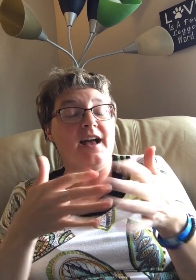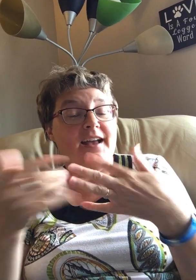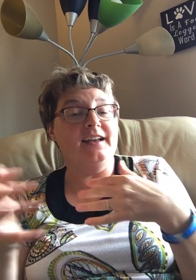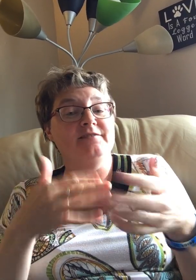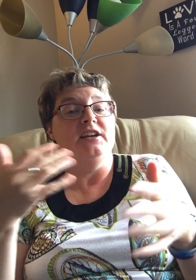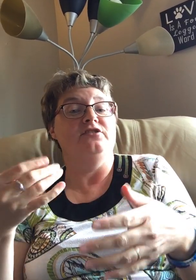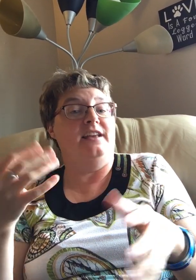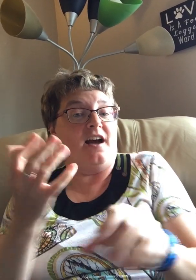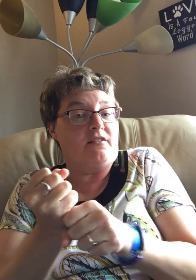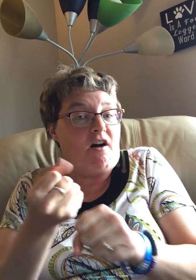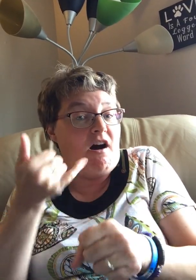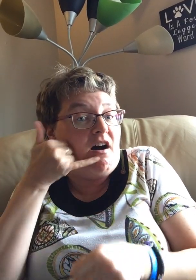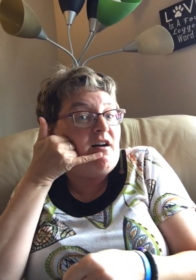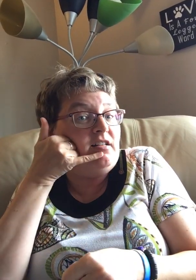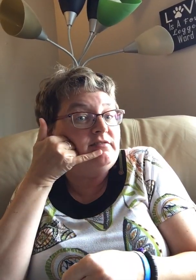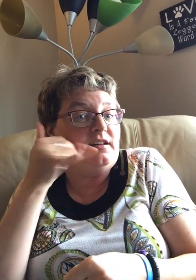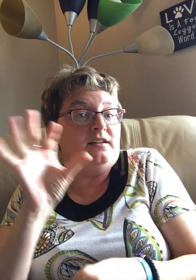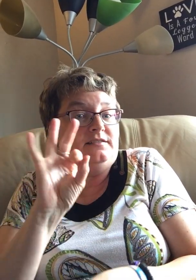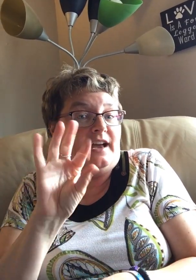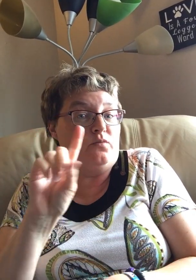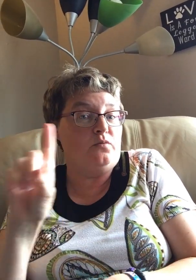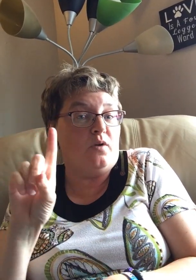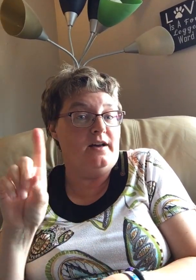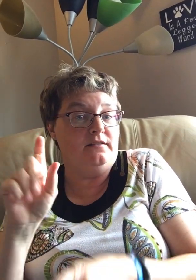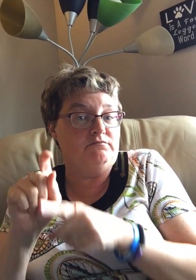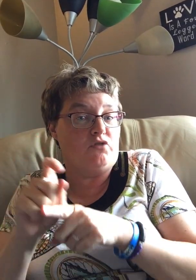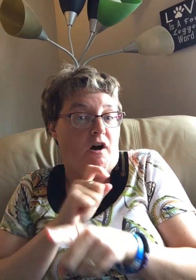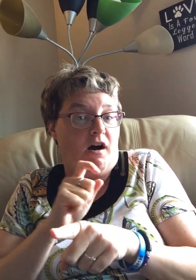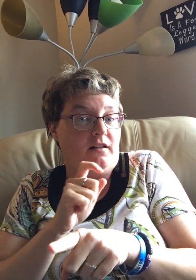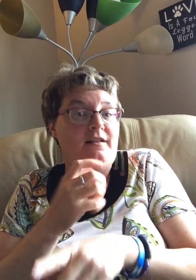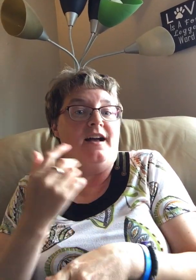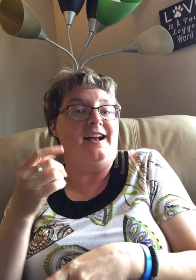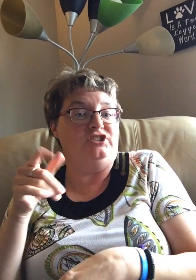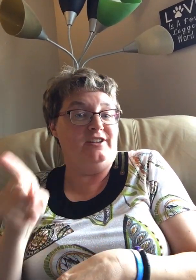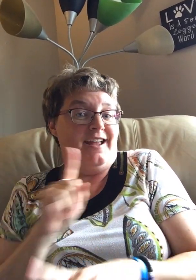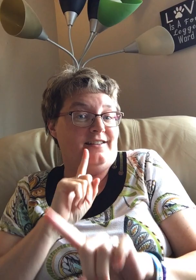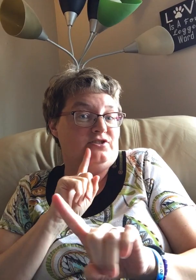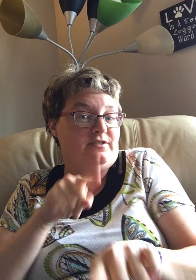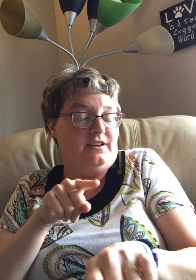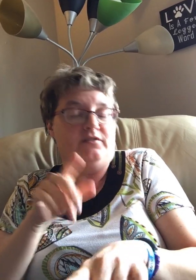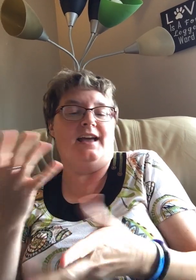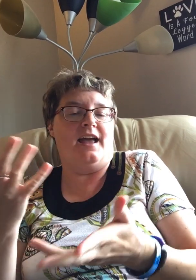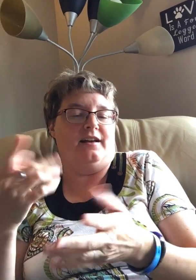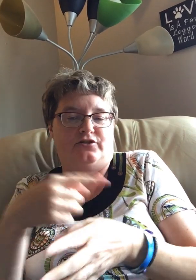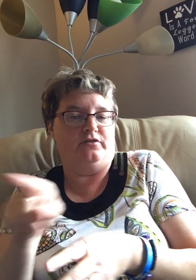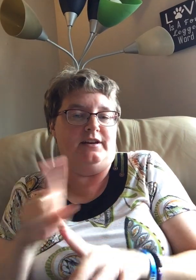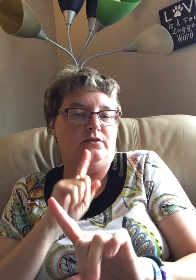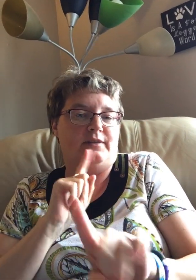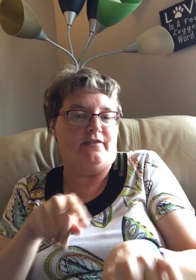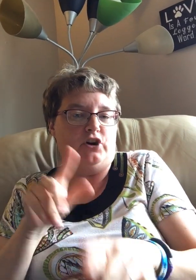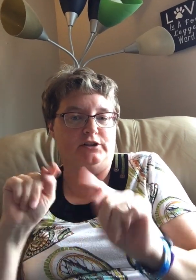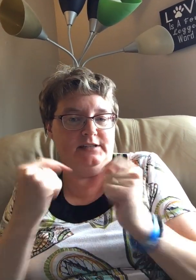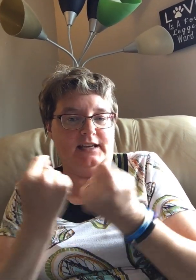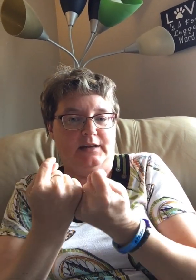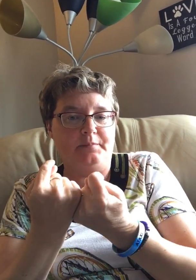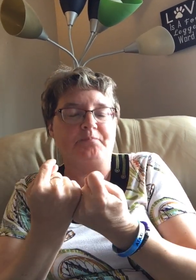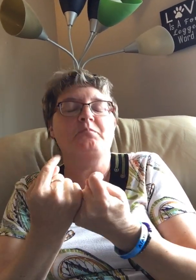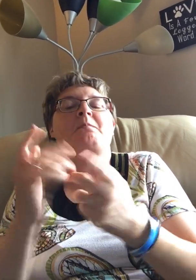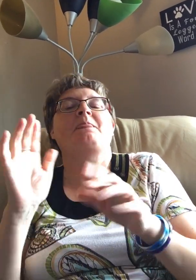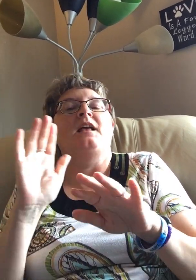anyway, they got a call, 911 call, and she answered it, or they answered it, whatever, her team. And